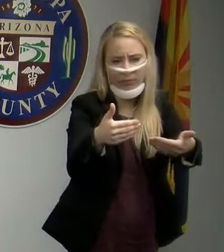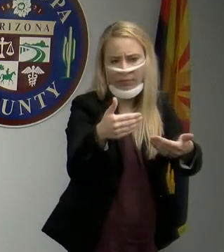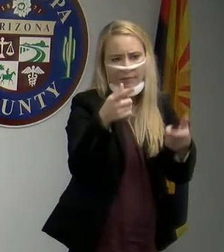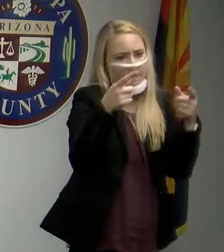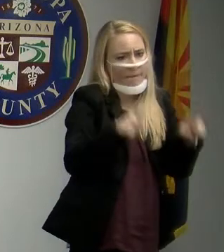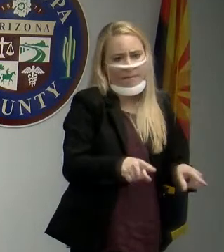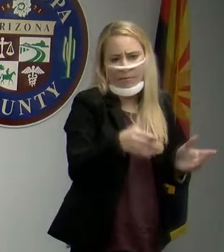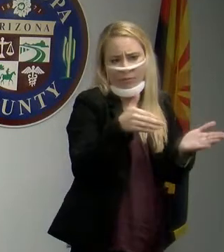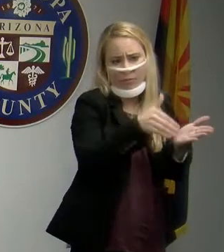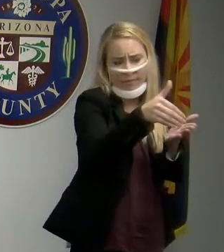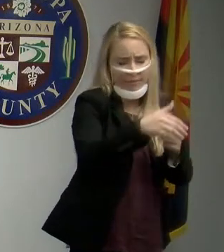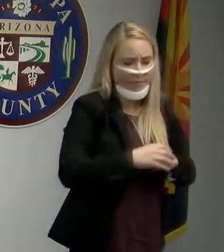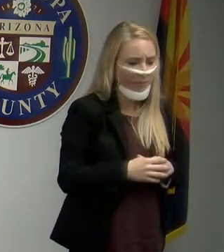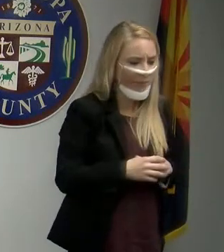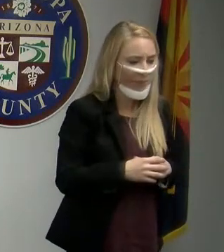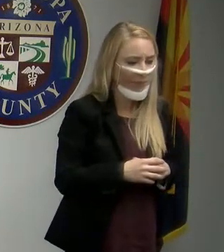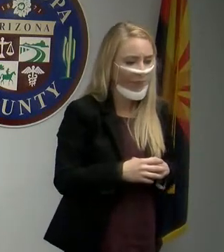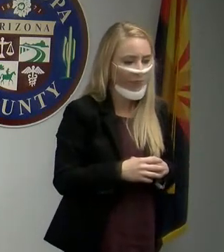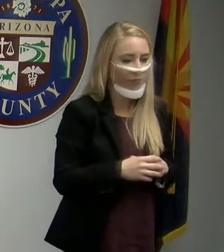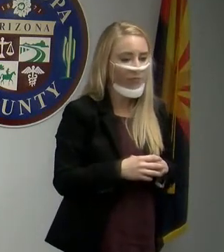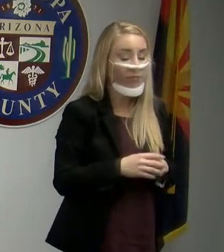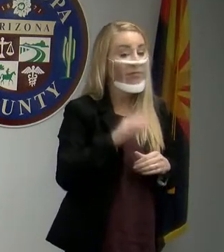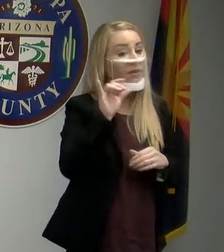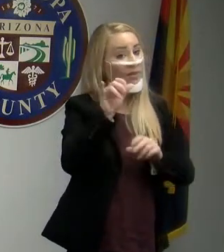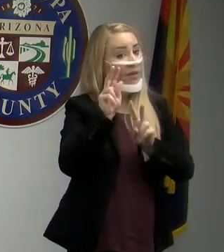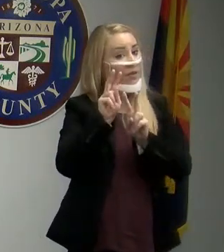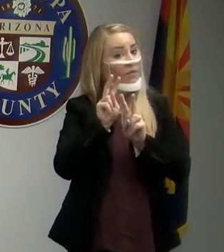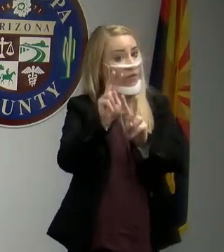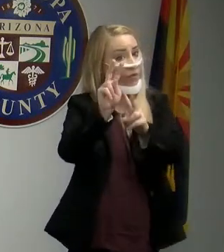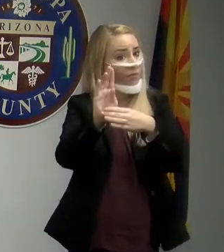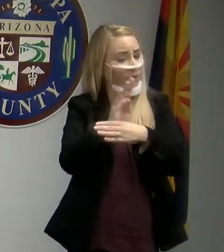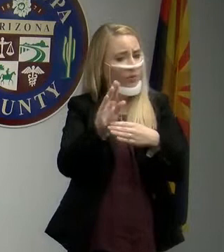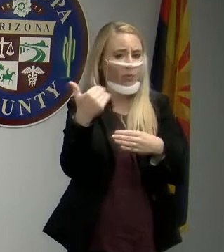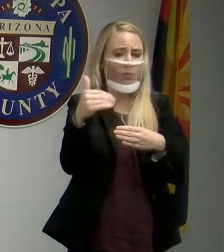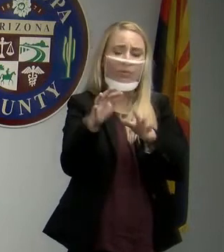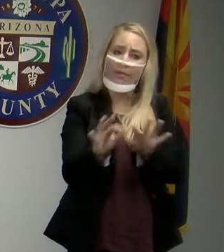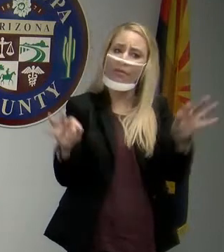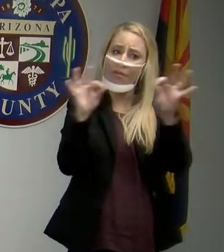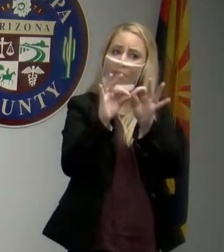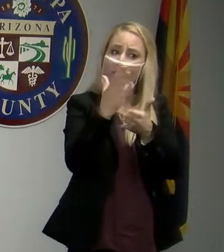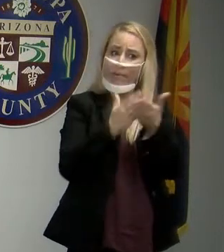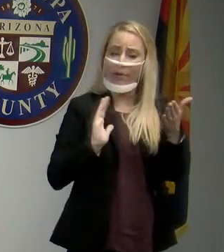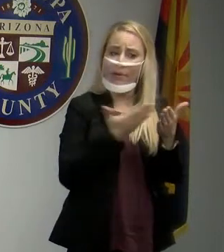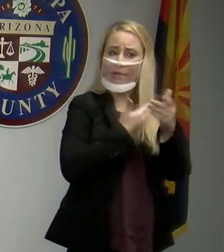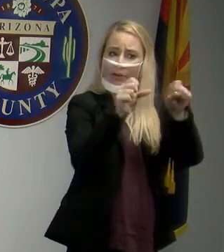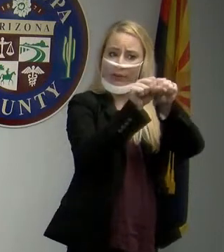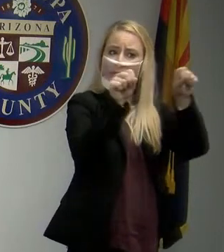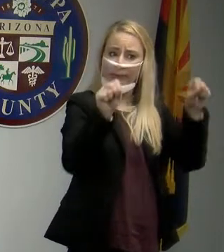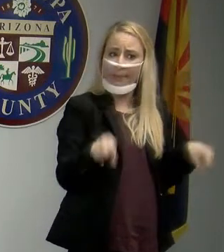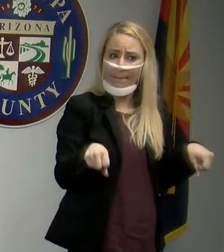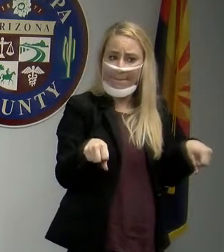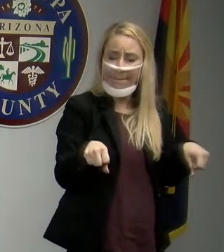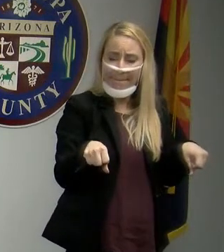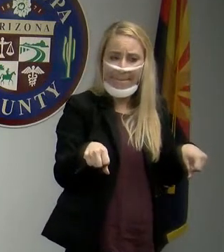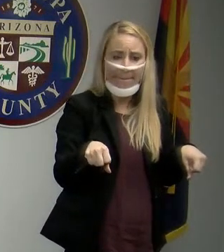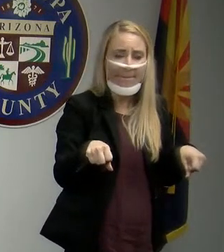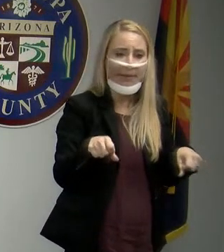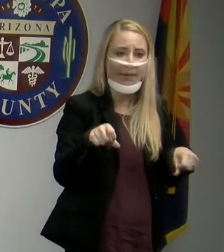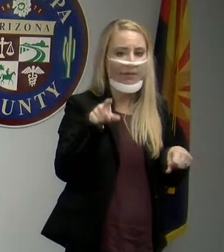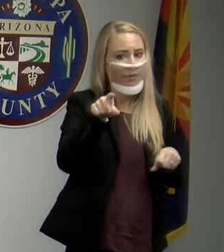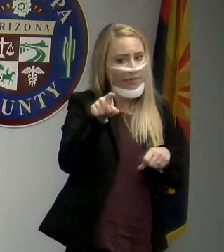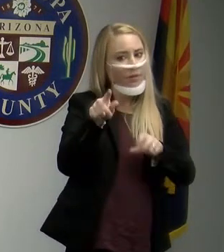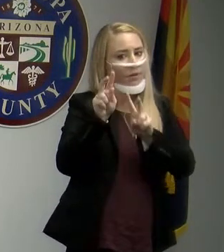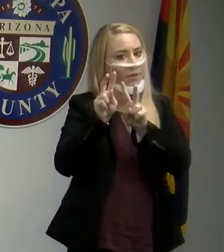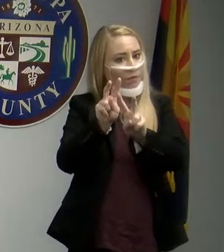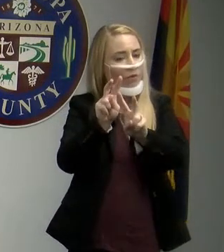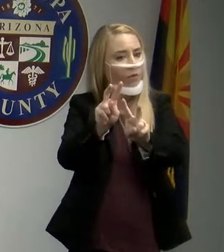also, the funeral homes, of course, are a very important part of this. In fact, they're the critical part of this system whenever it comes to making